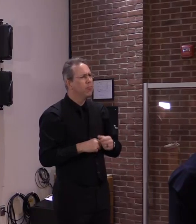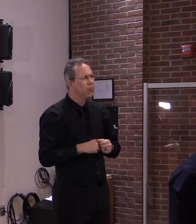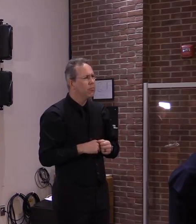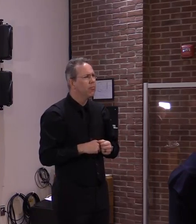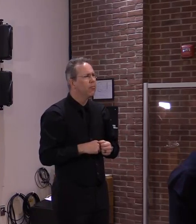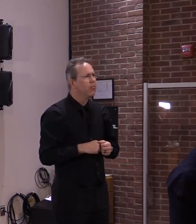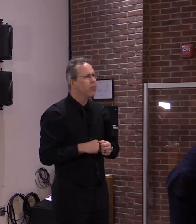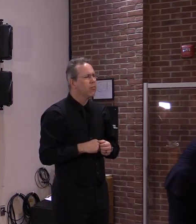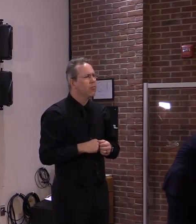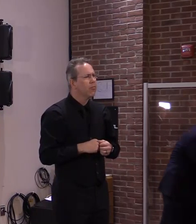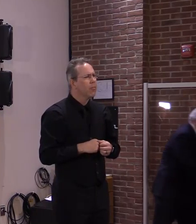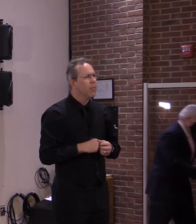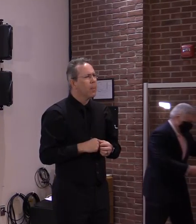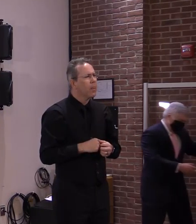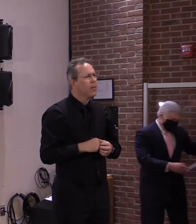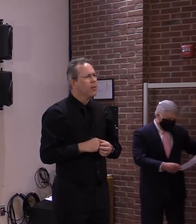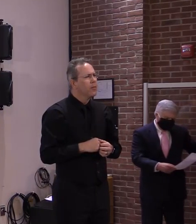around